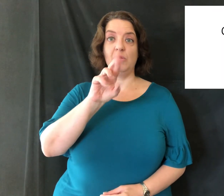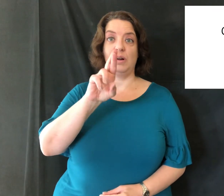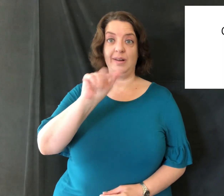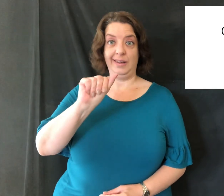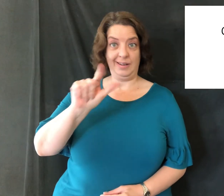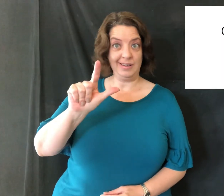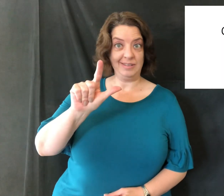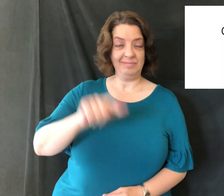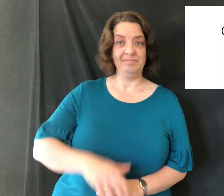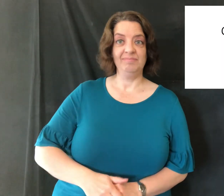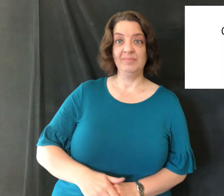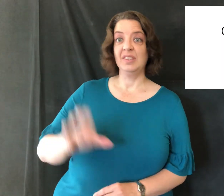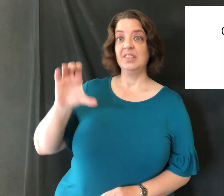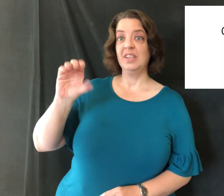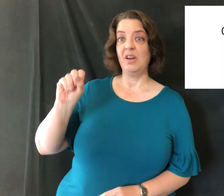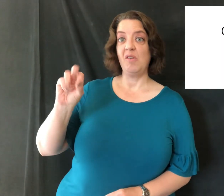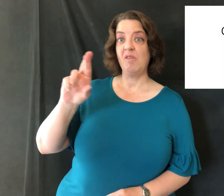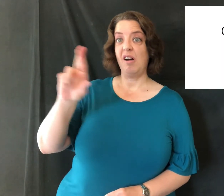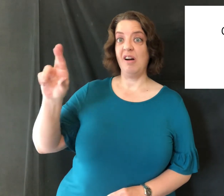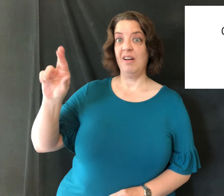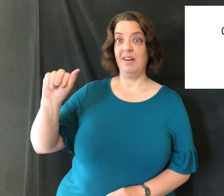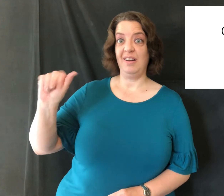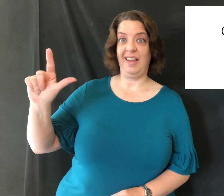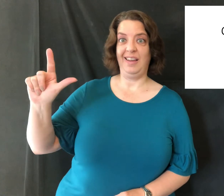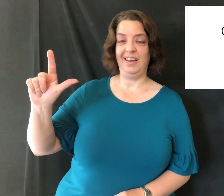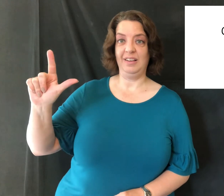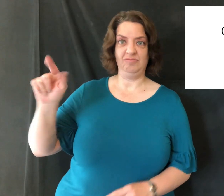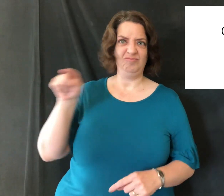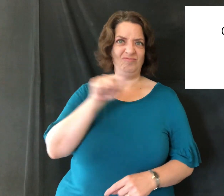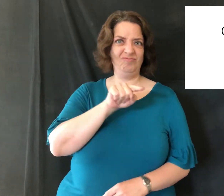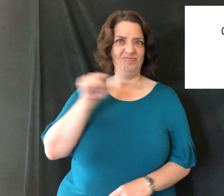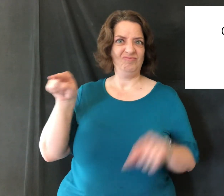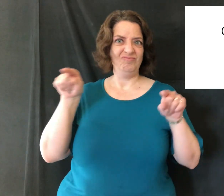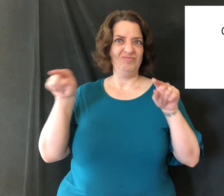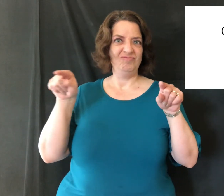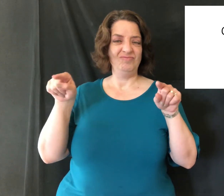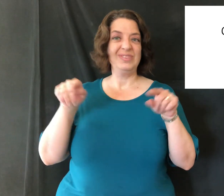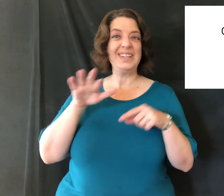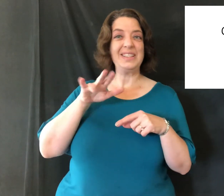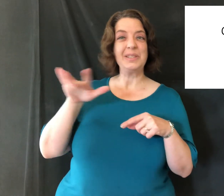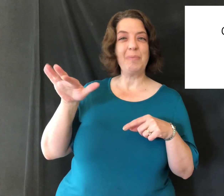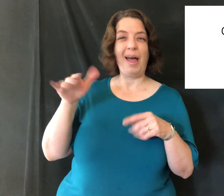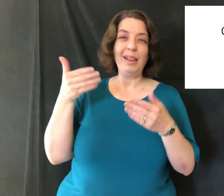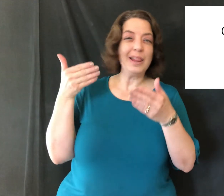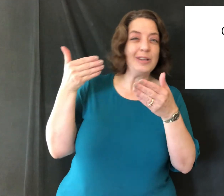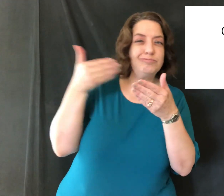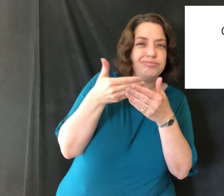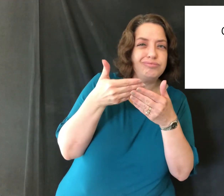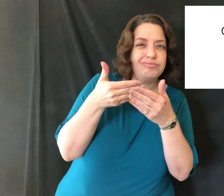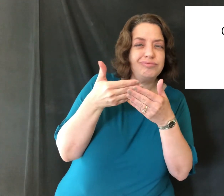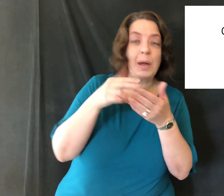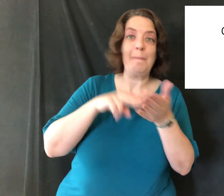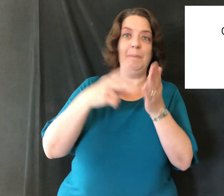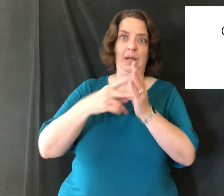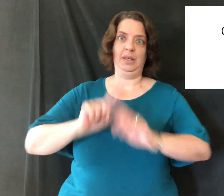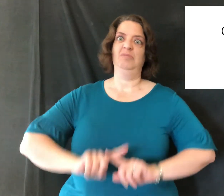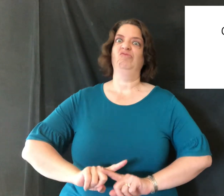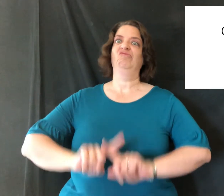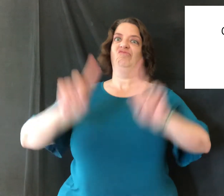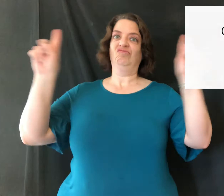For instance, take the word coral and the word corral. Those 2 words, the spelling is almost identical,